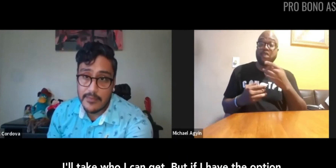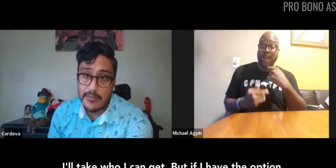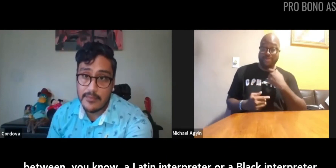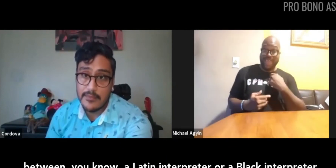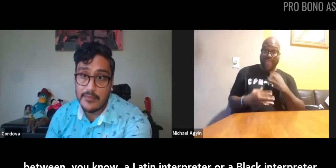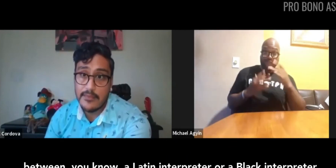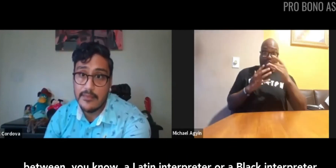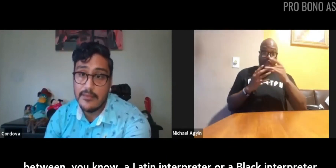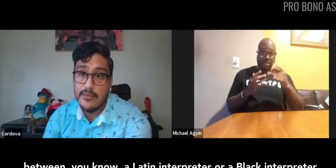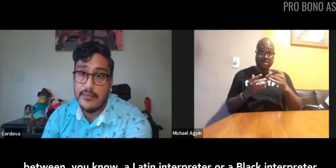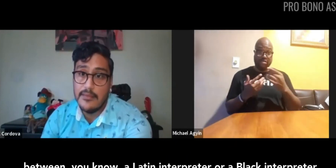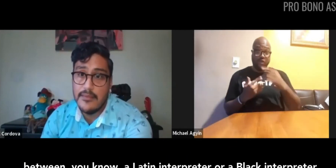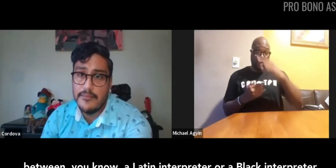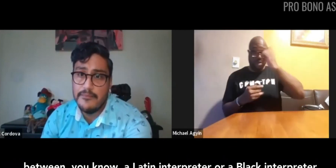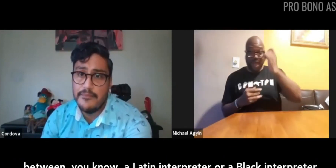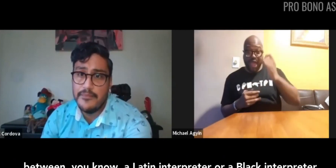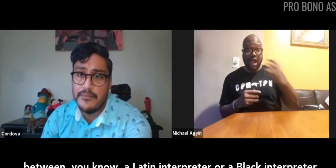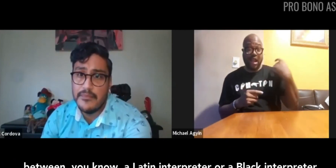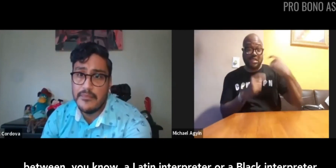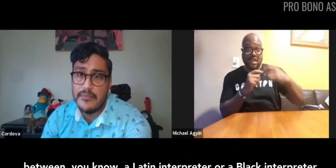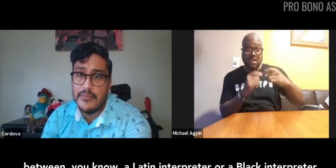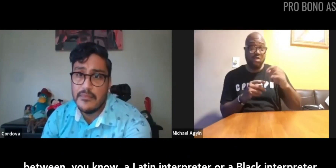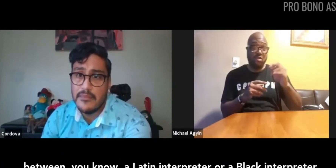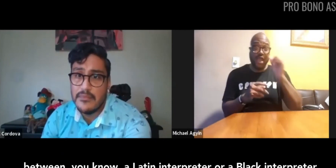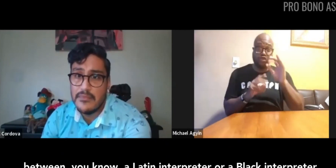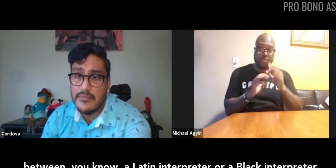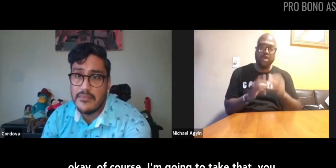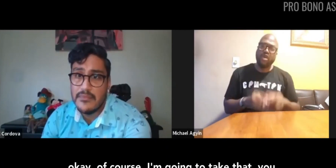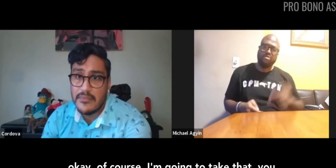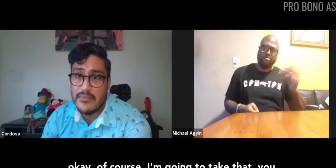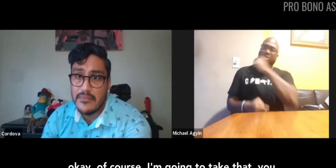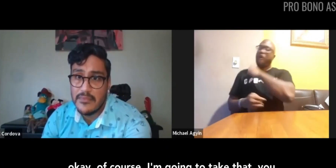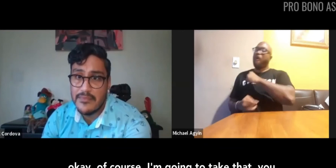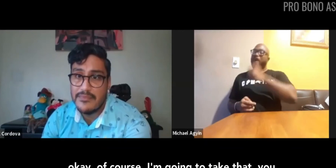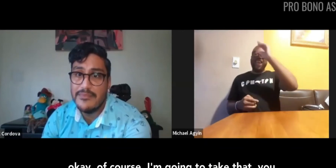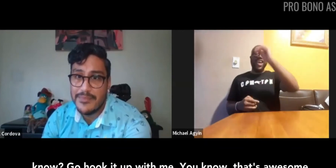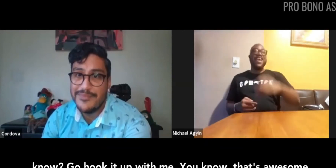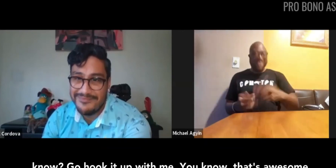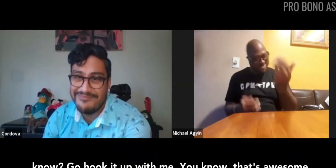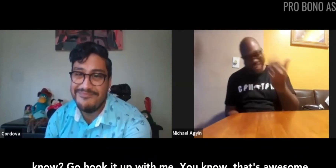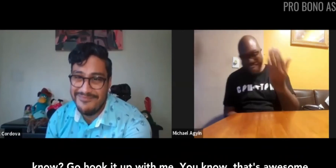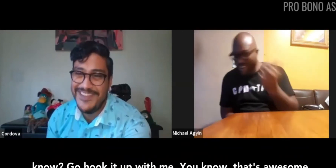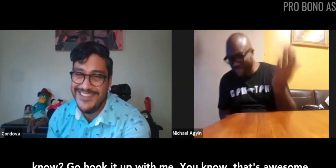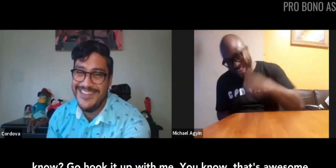have the option between, a Latin interpreter or a black interpreter, okay, of course I'm going to take that,